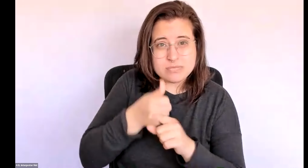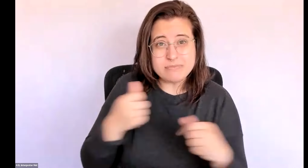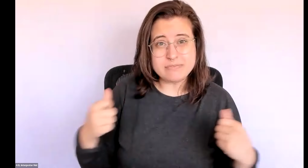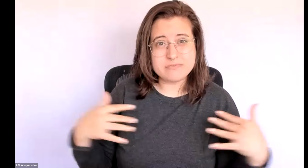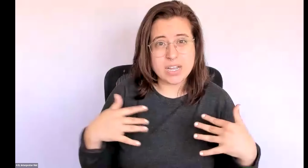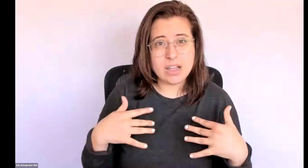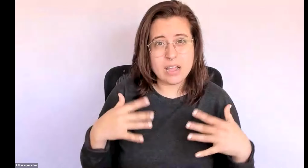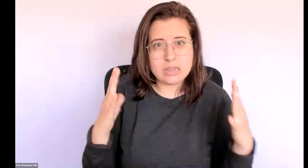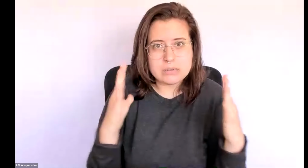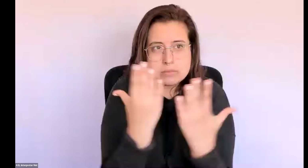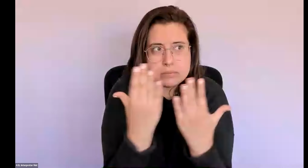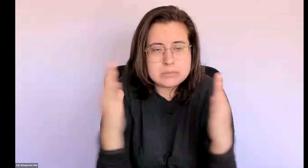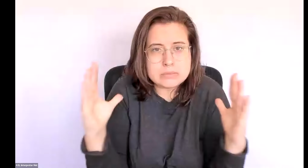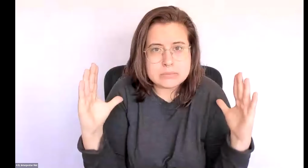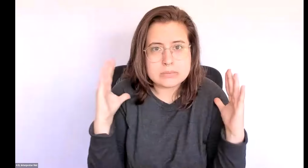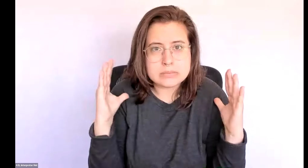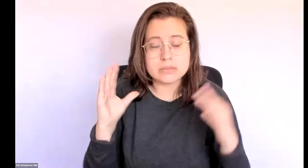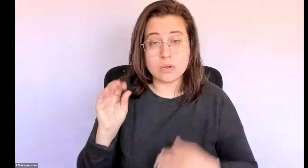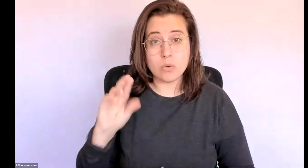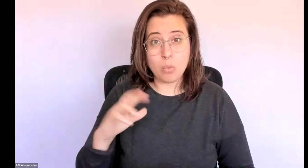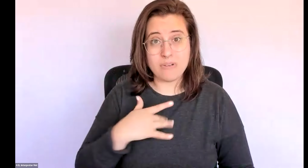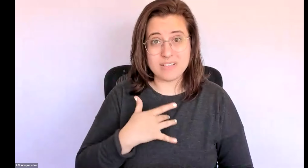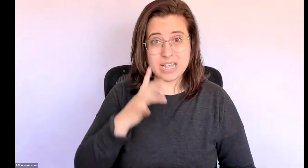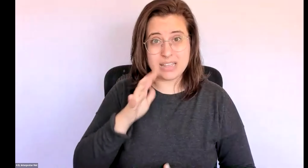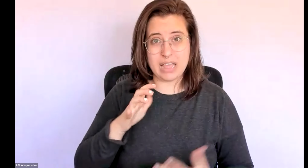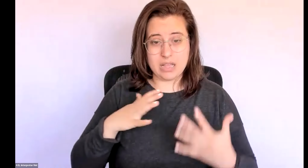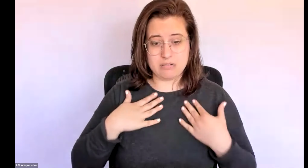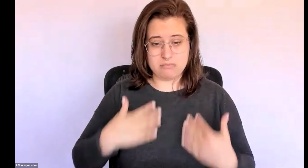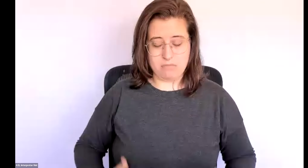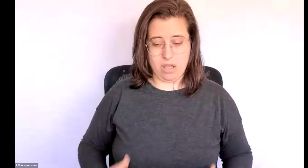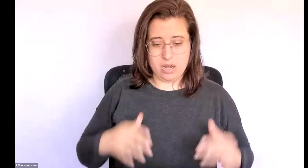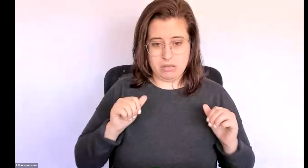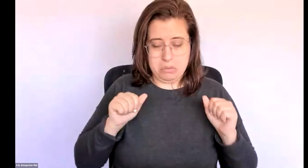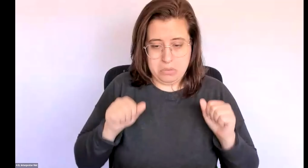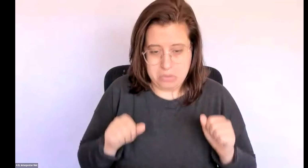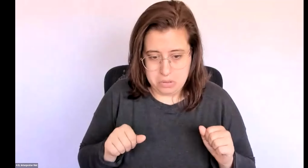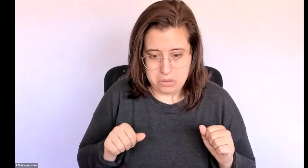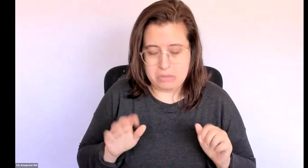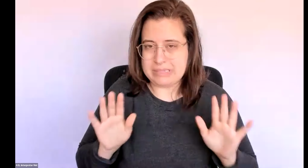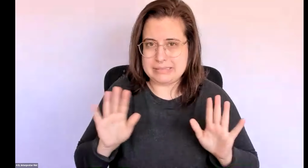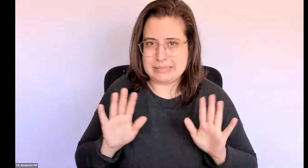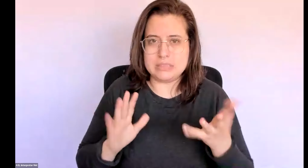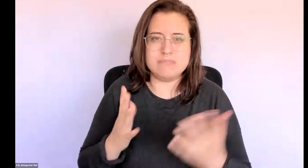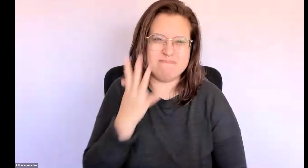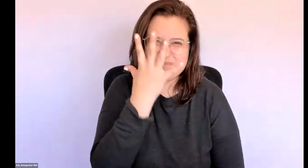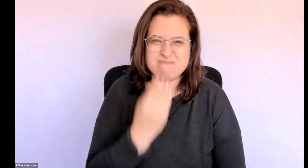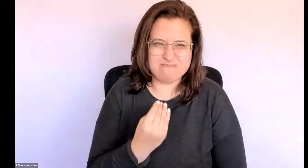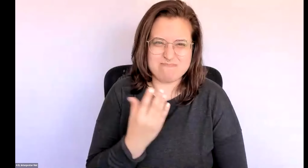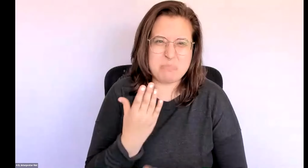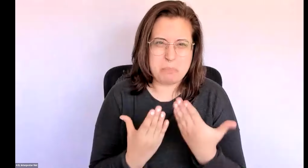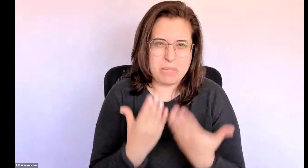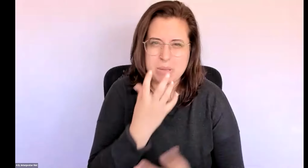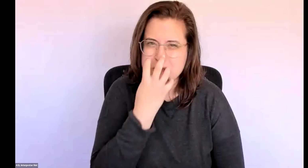the prone position is difficult for you, sedation may be considered.